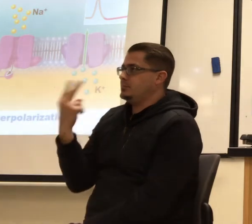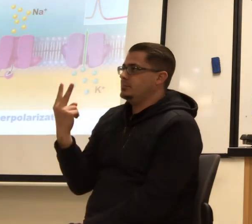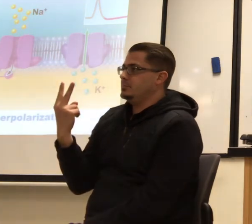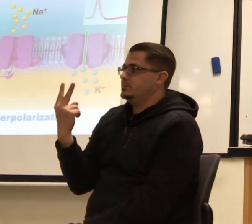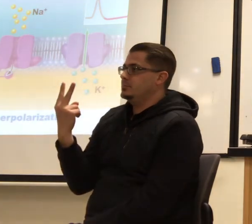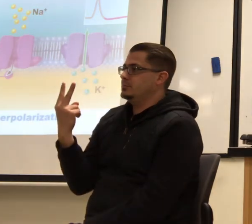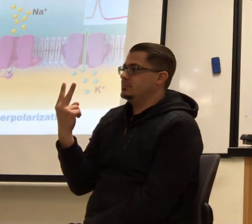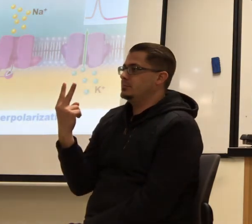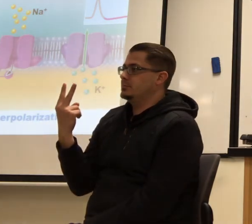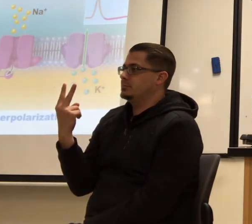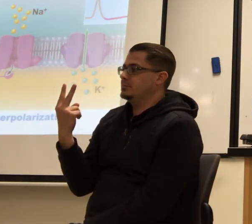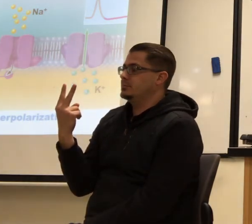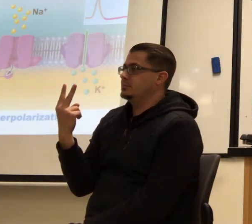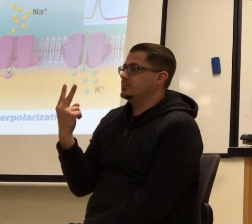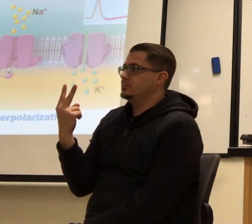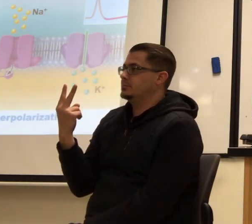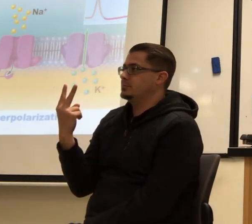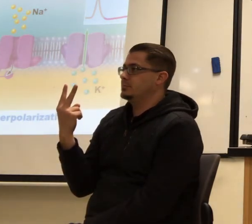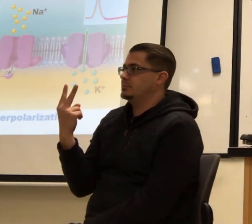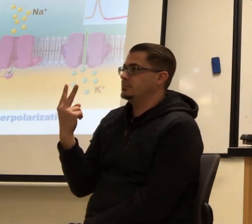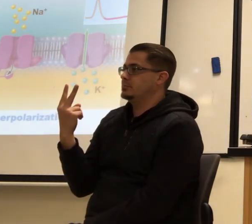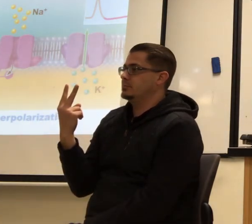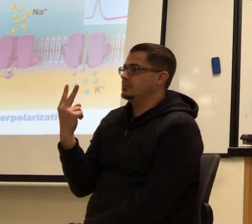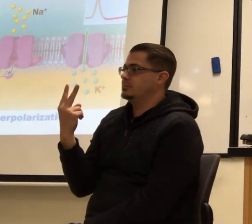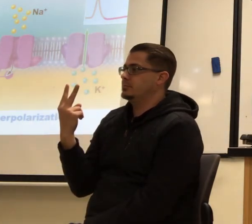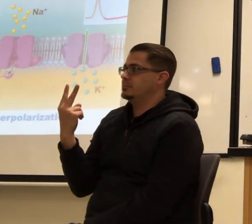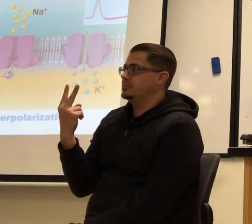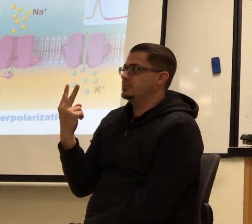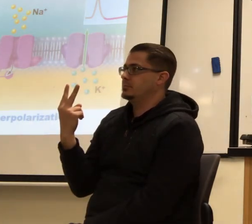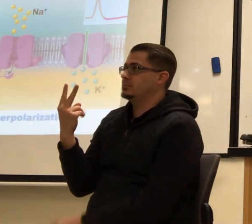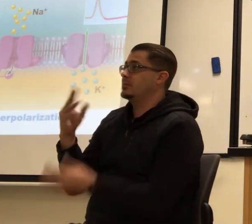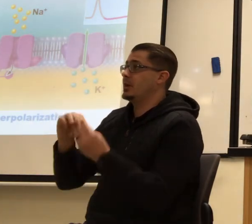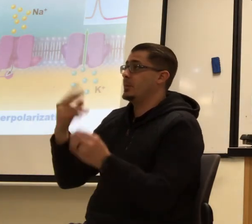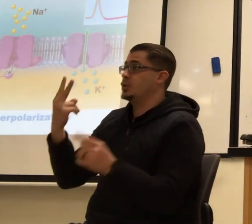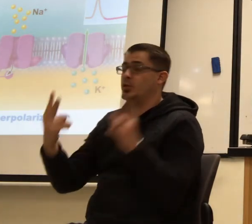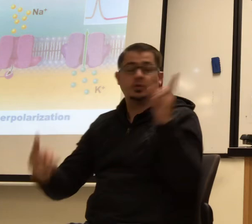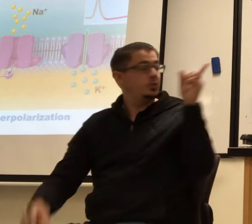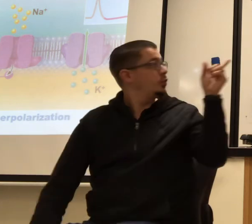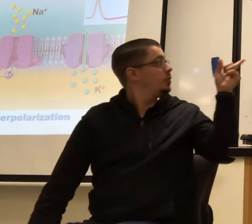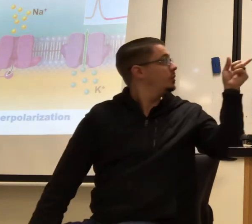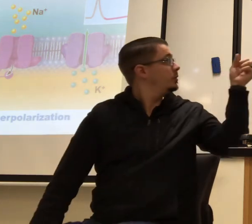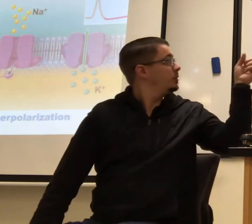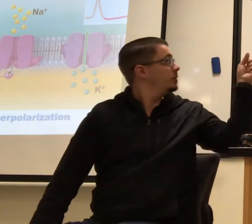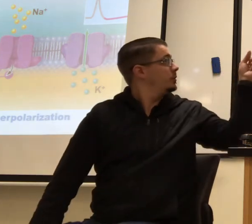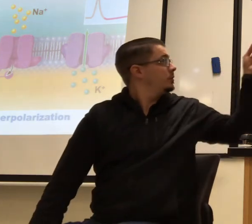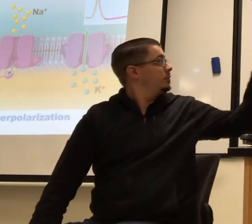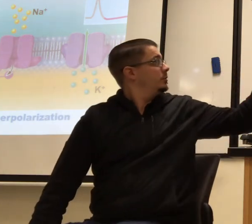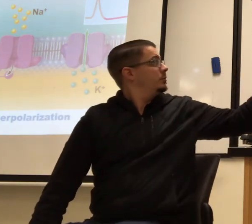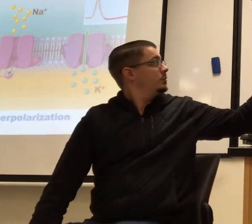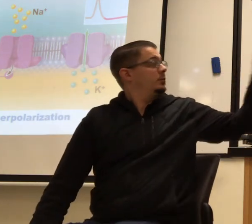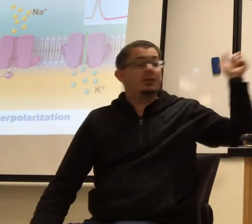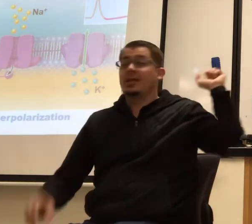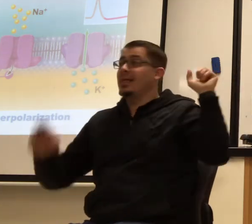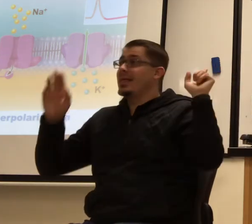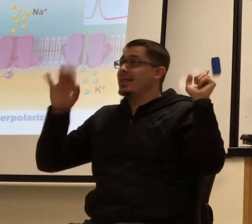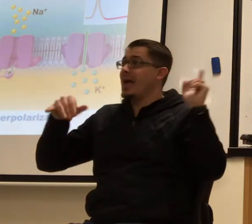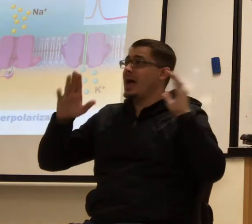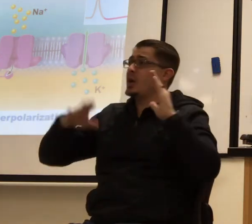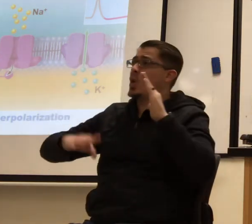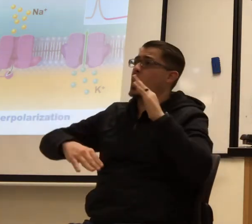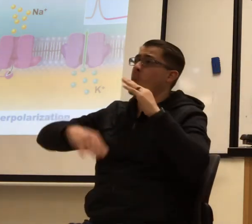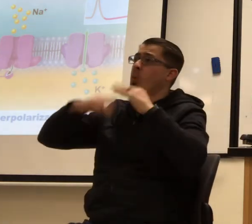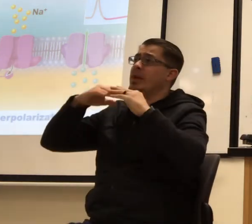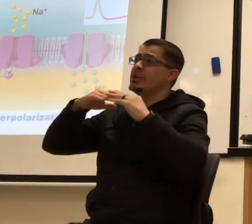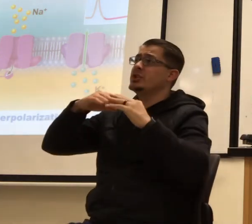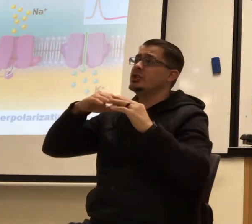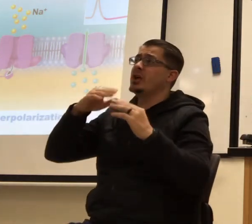same question. Did you reach threshold potential? For number 2, that's